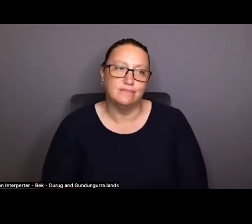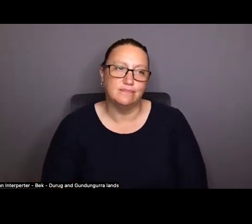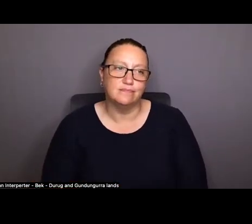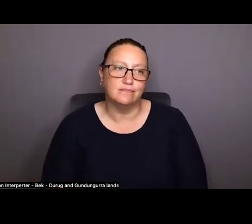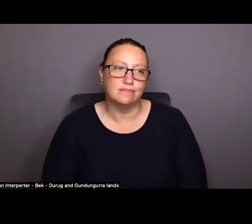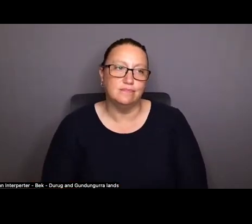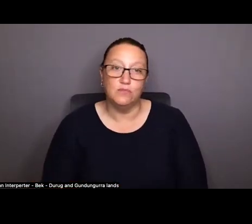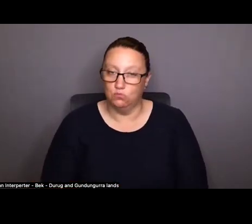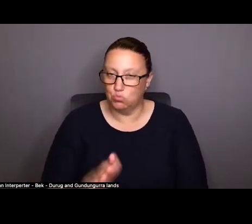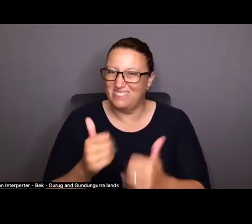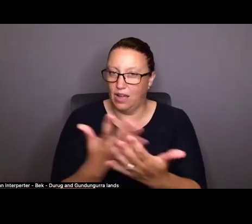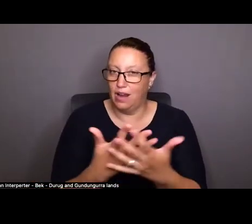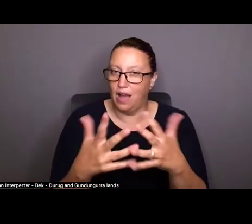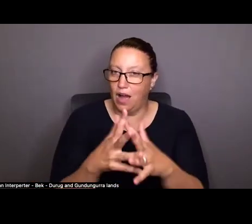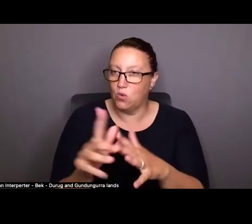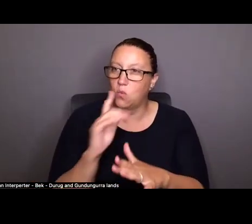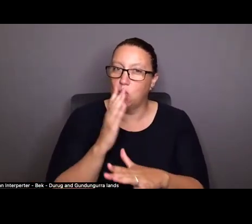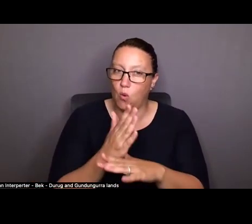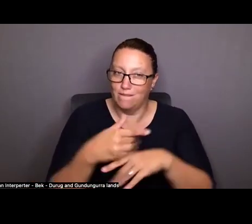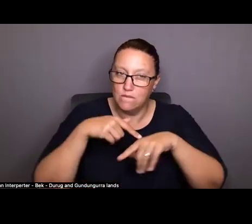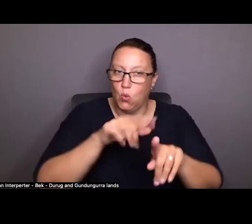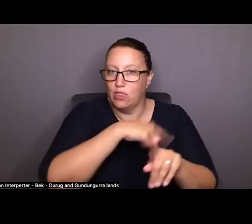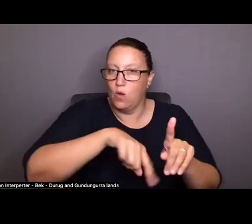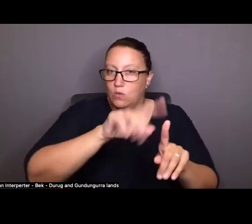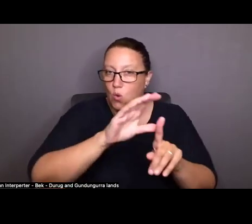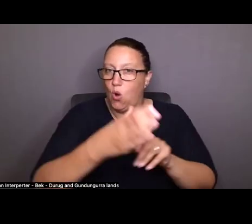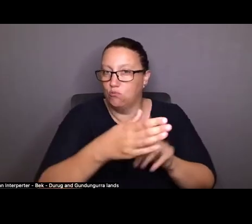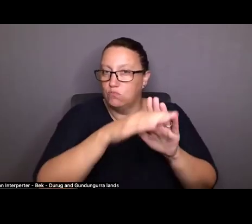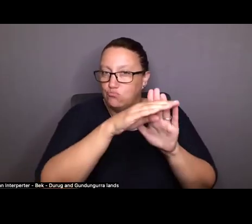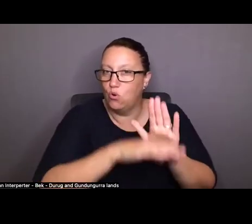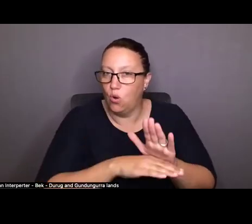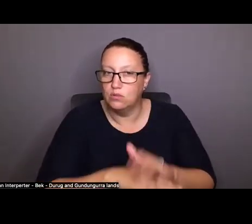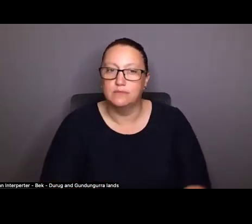how you're going to work within those cultural protocols.